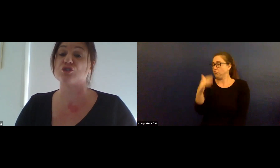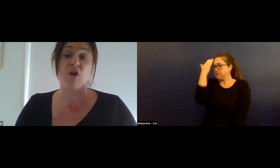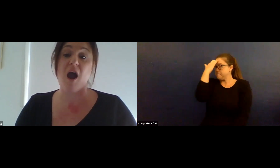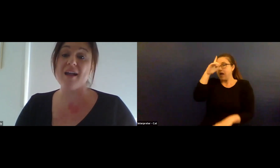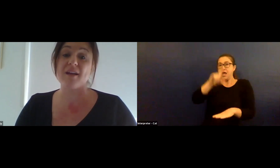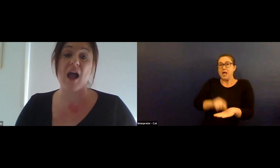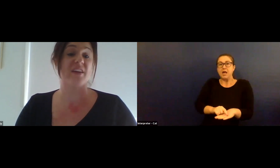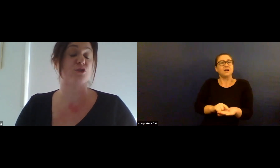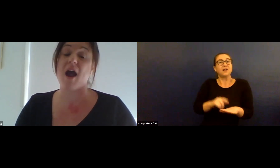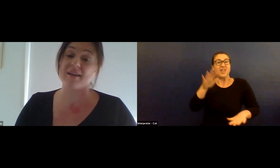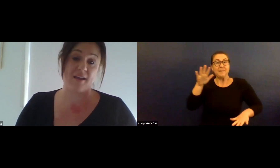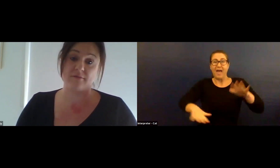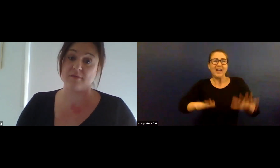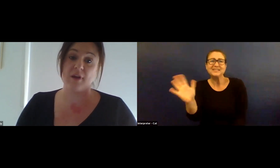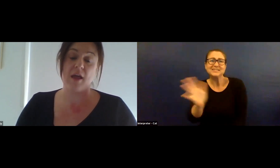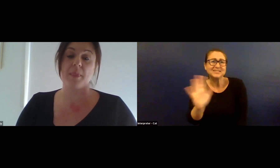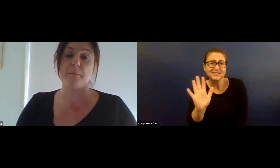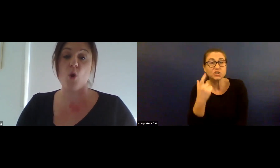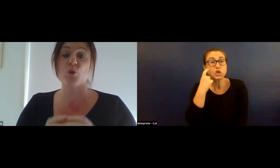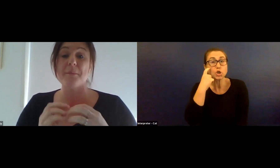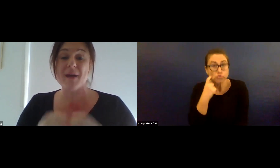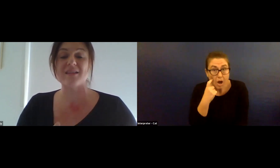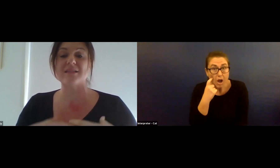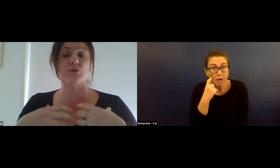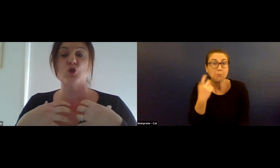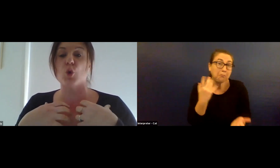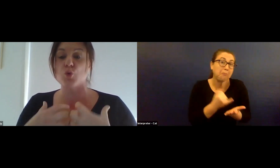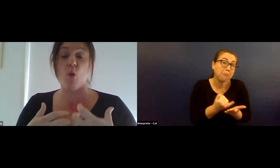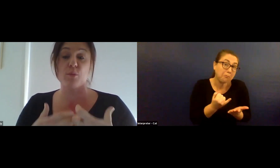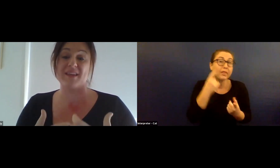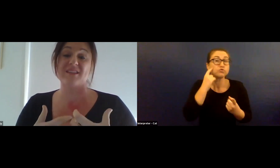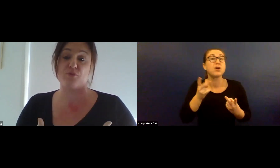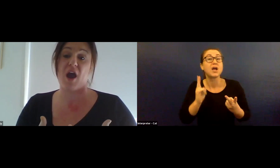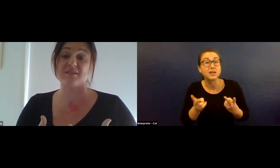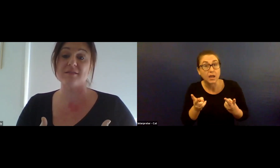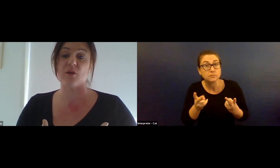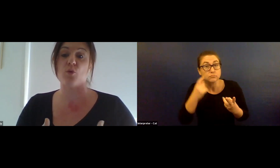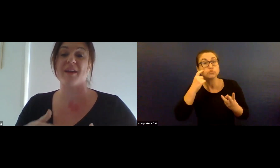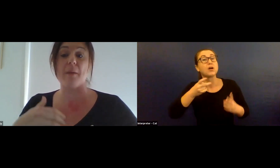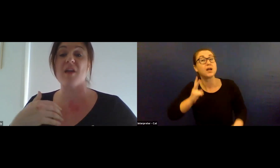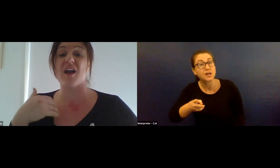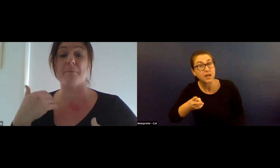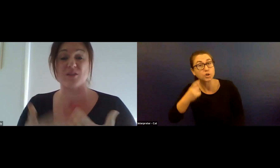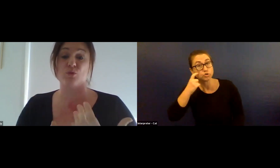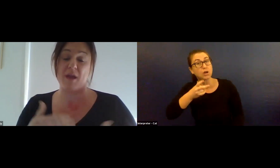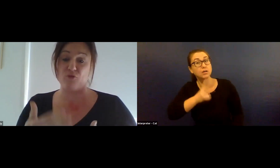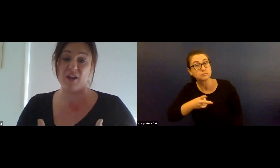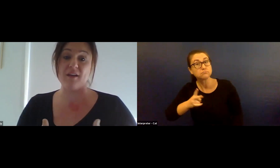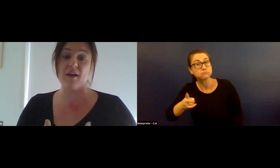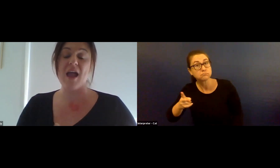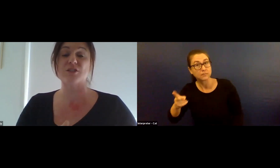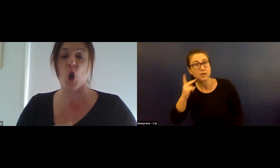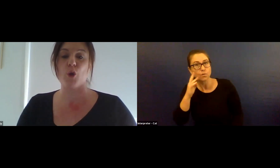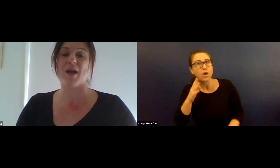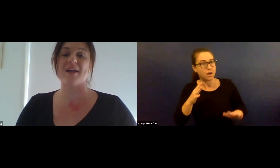to just try and then try again. The more you embed this into your normal meeting practice, it will become like a muscle